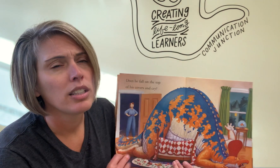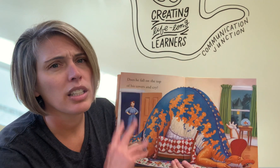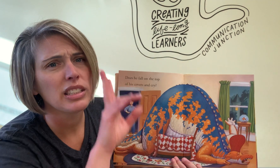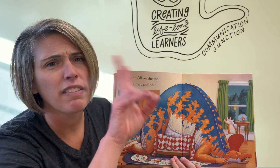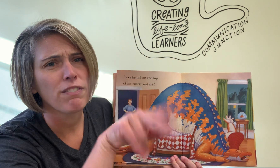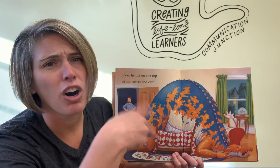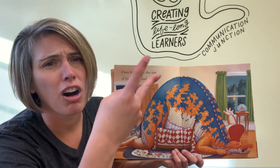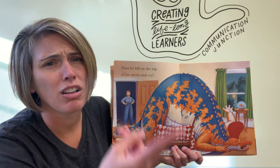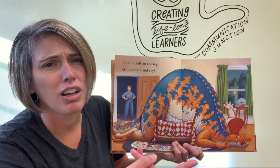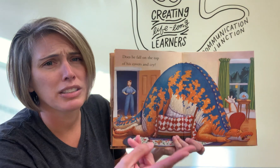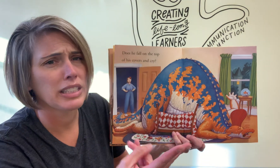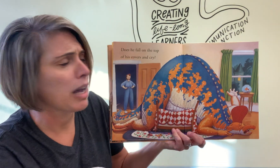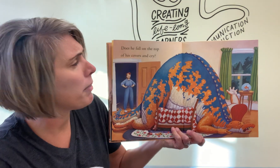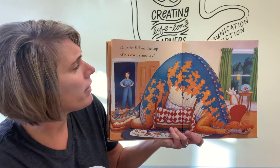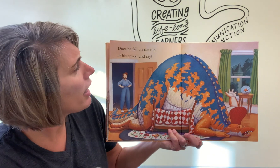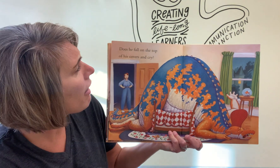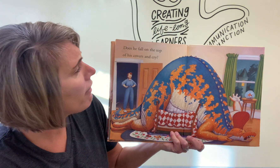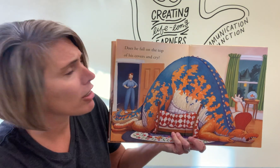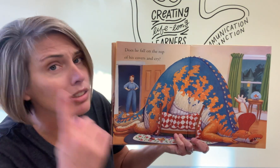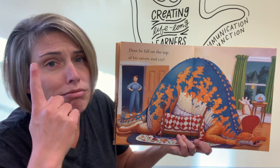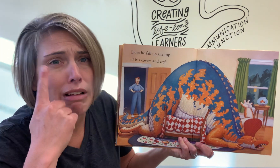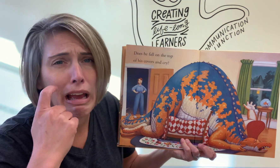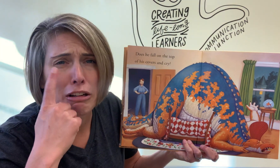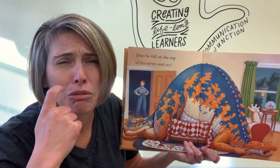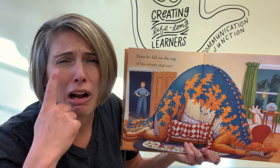Does he fall on top of the covers and cry?